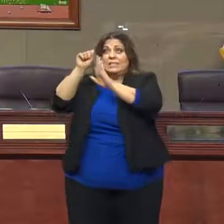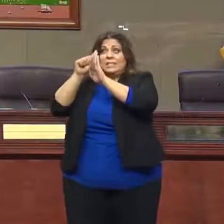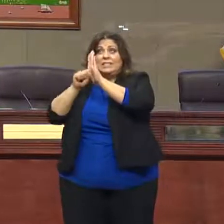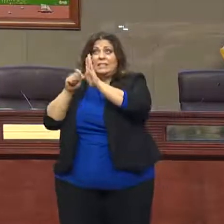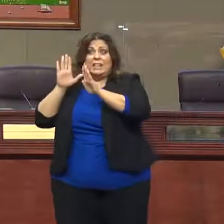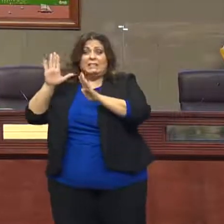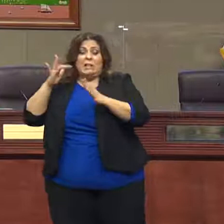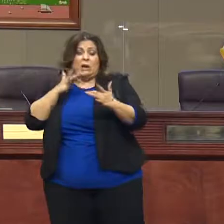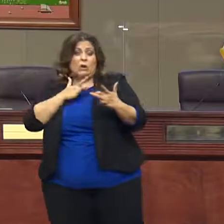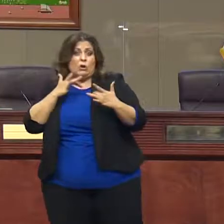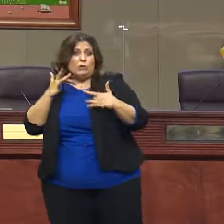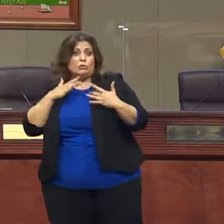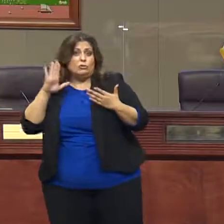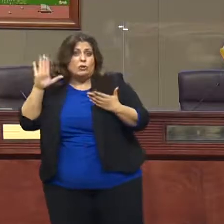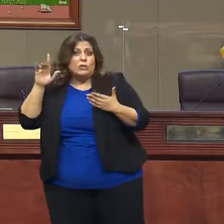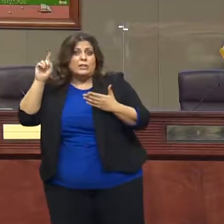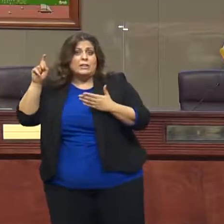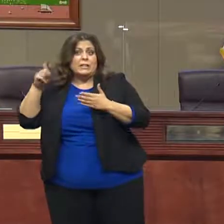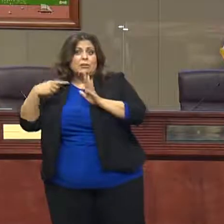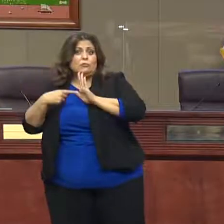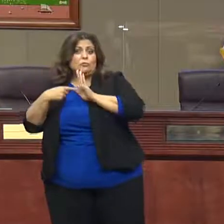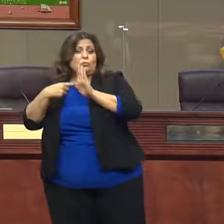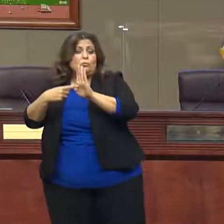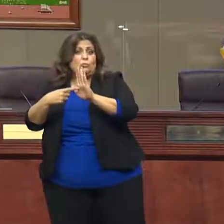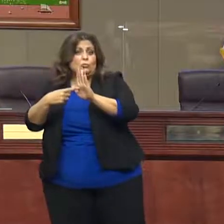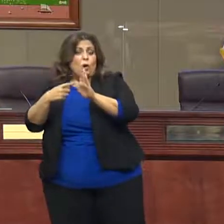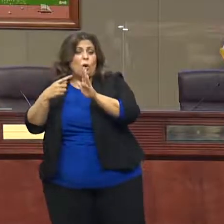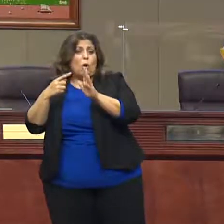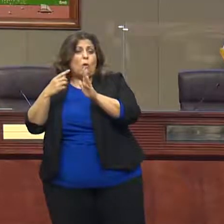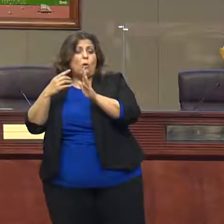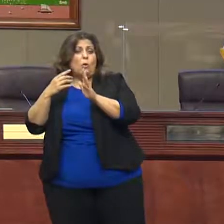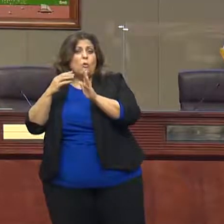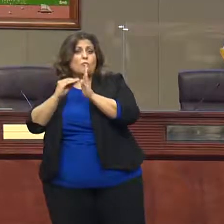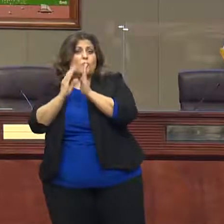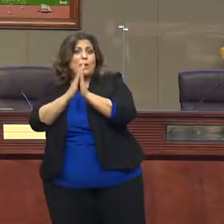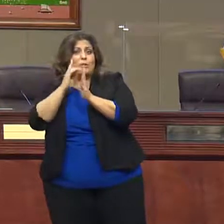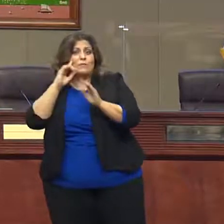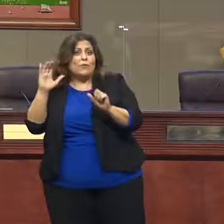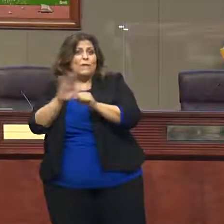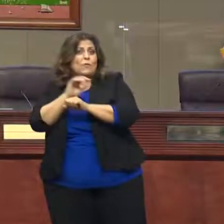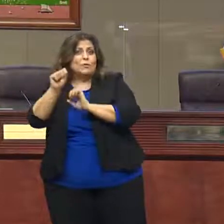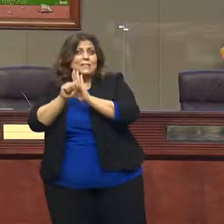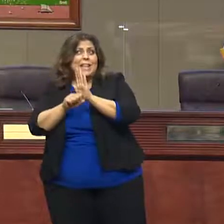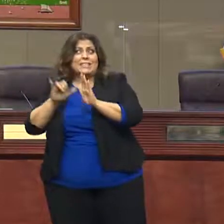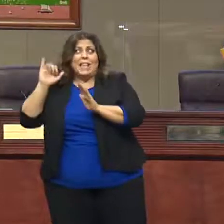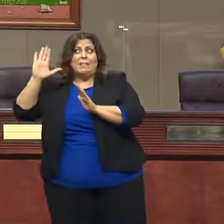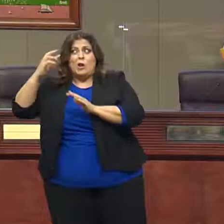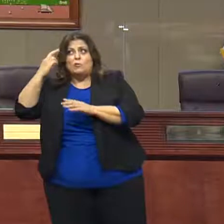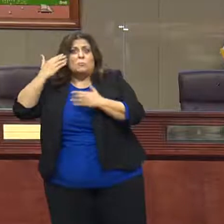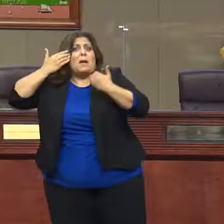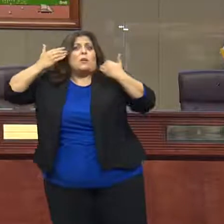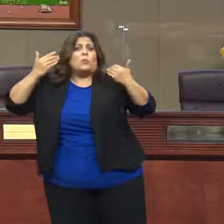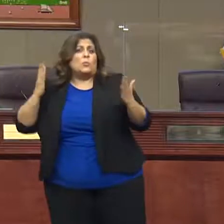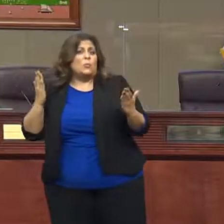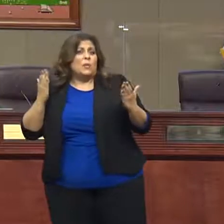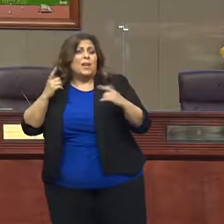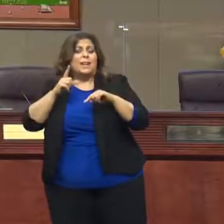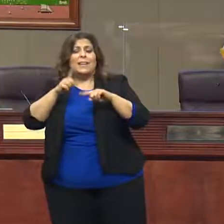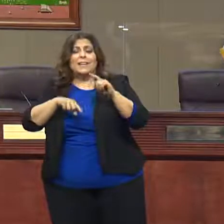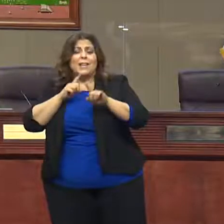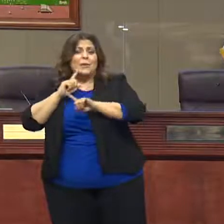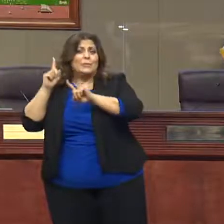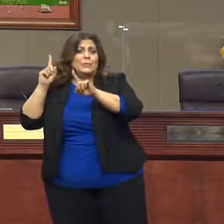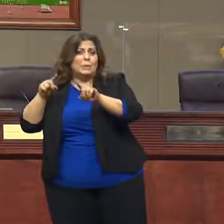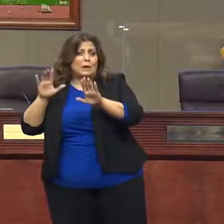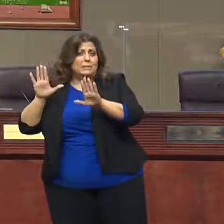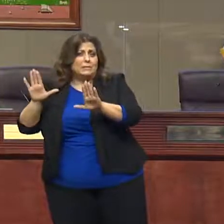about if they had to produce records for the entire state? I can't respond in that regard. But I